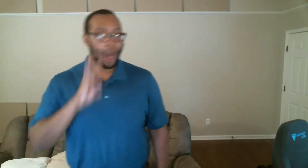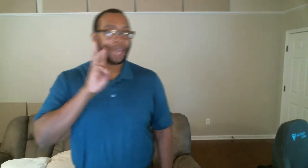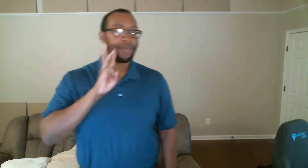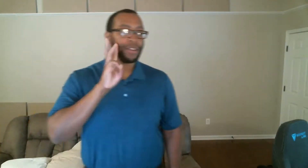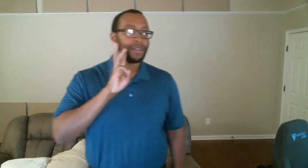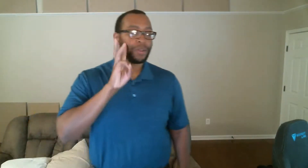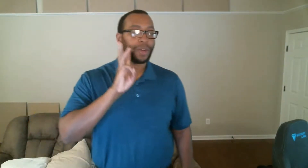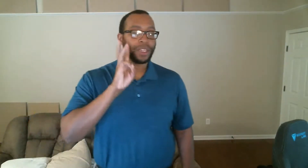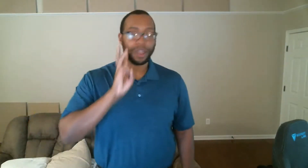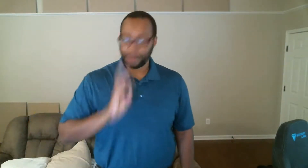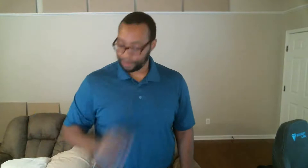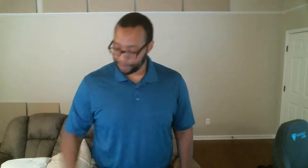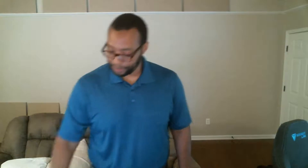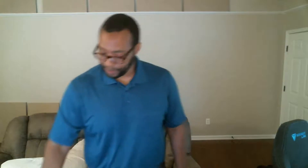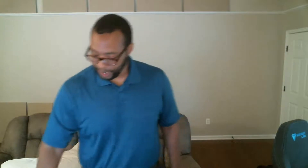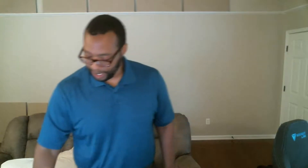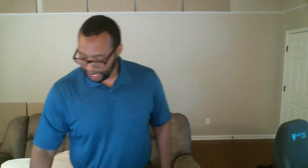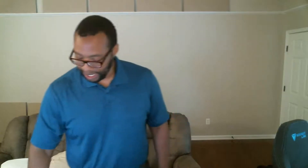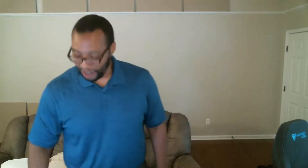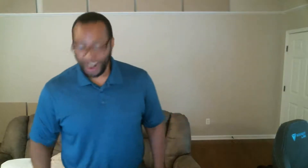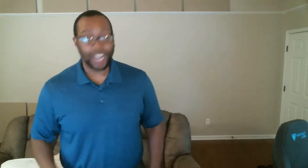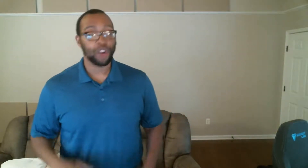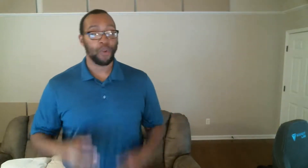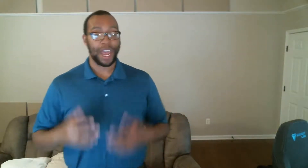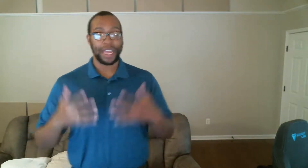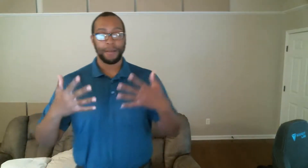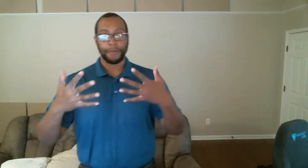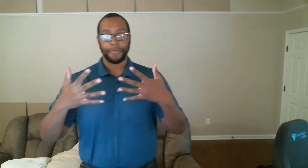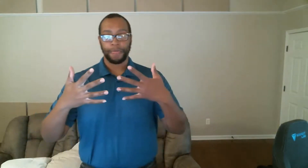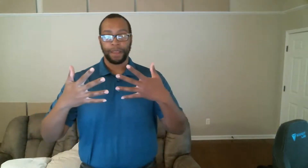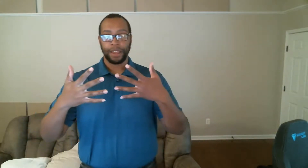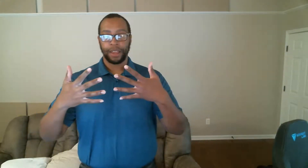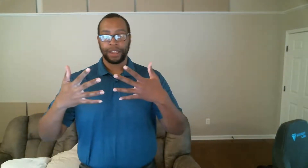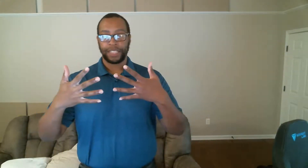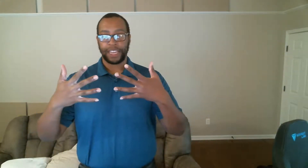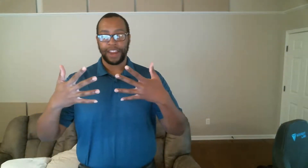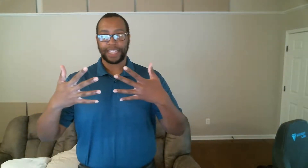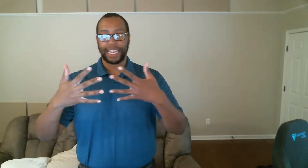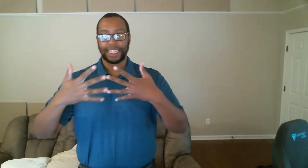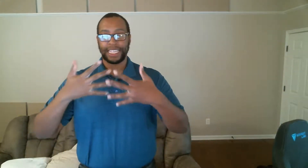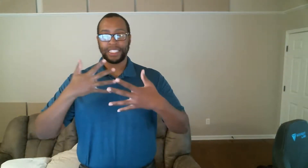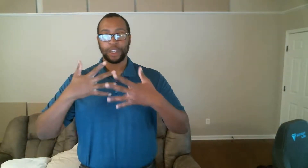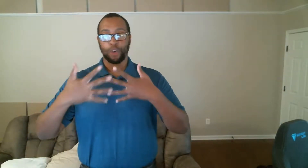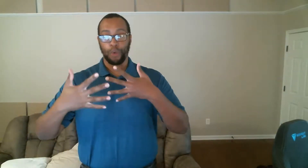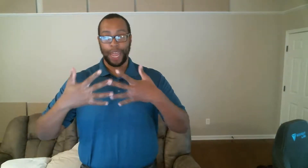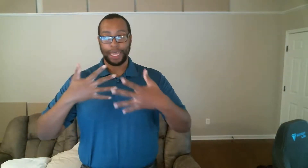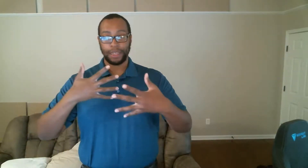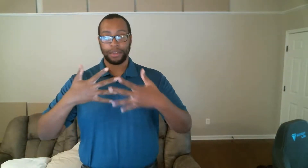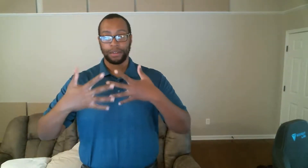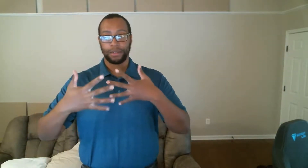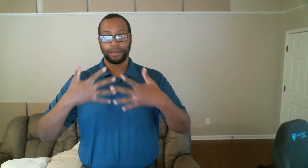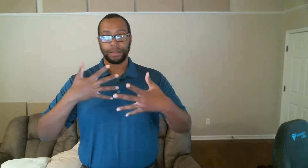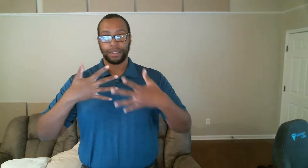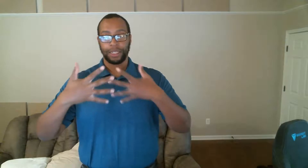Wine for those who want to know. All right, gray. Take your hands like this, gray. It's kind